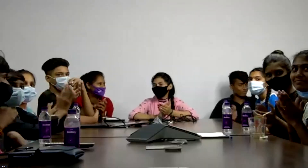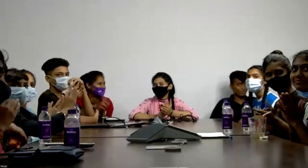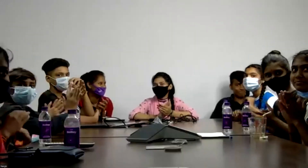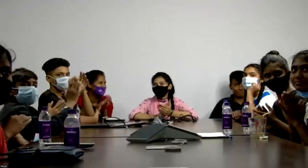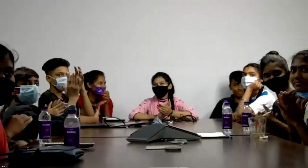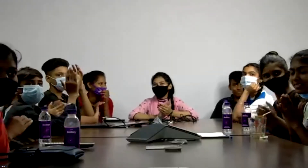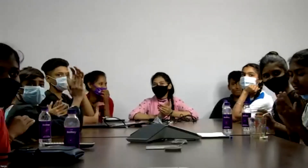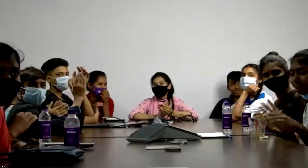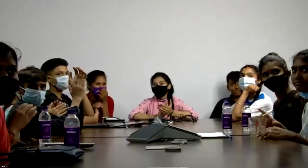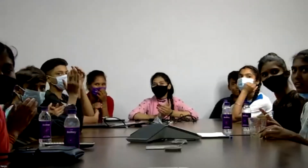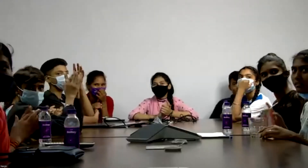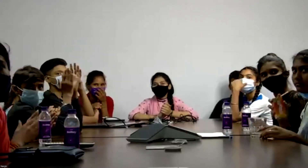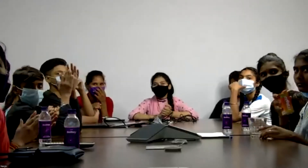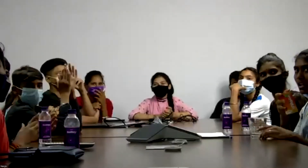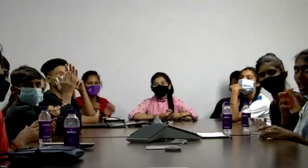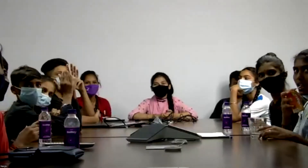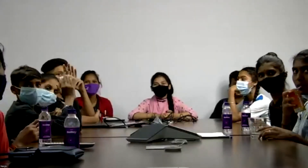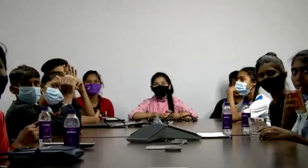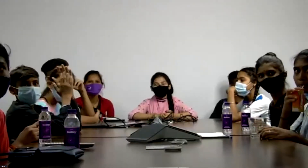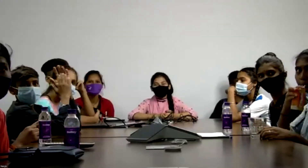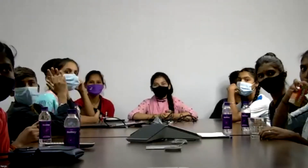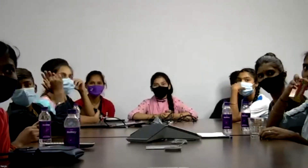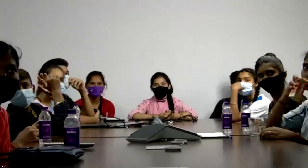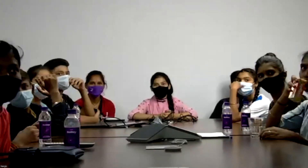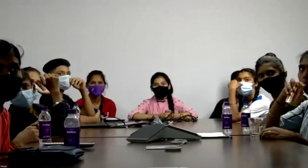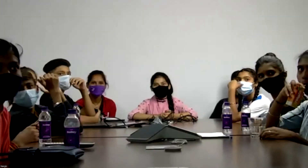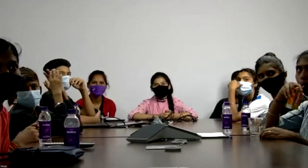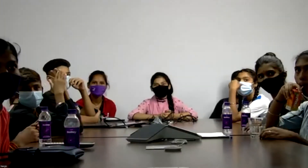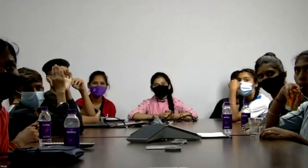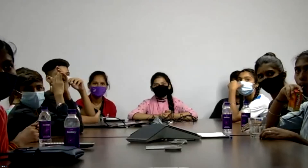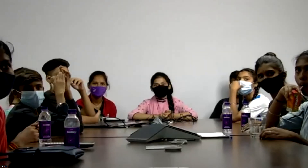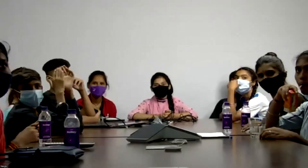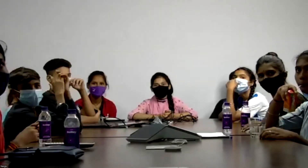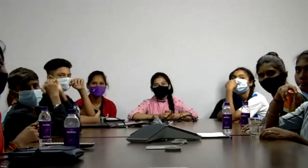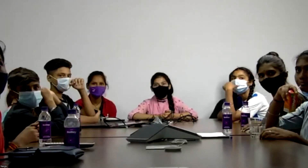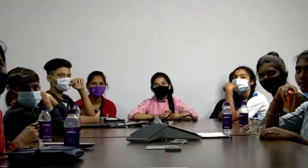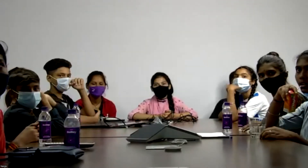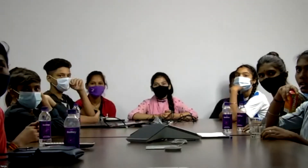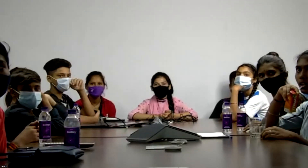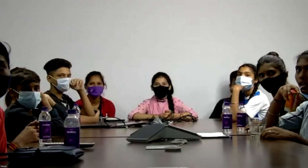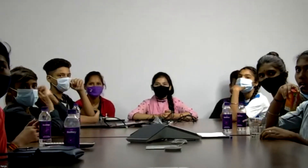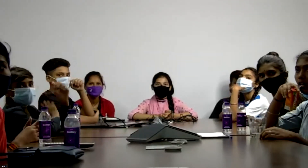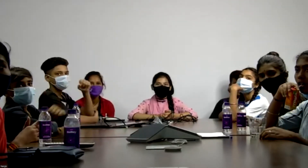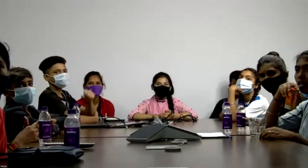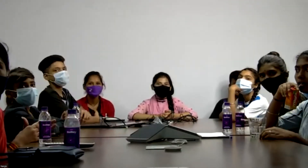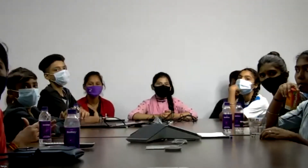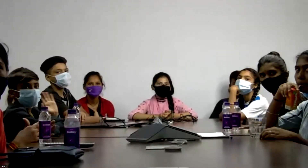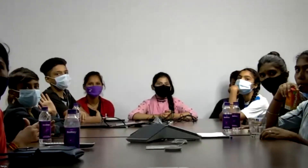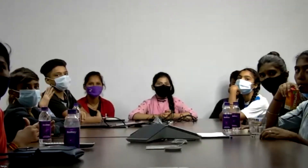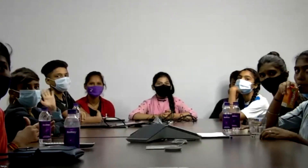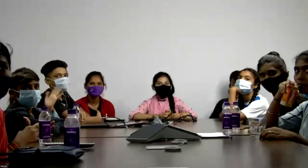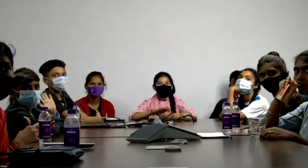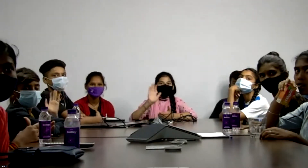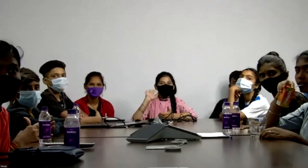Is that possible to put on the cameras? Yeah, they have. Oh, they have, I'm sorry. Hello, everyone. Okay, hi, Nagis.